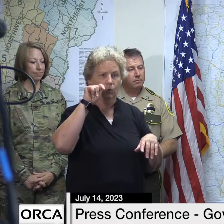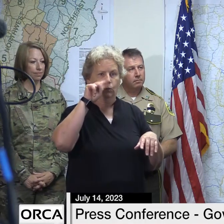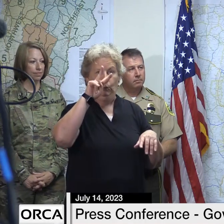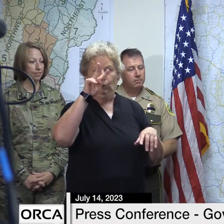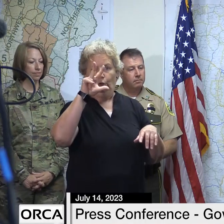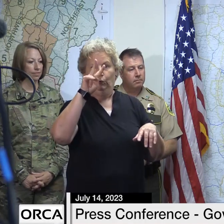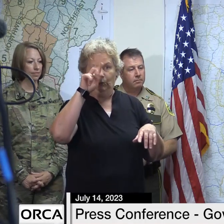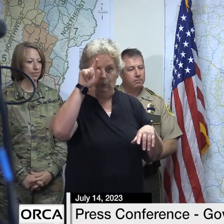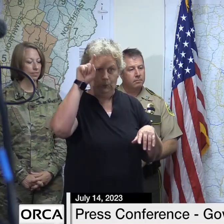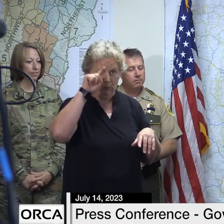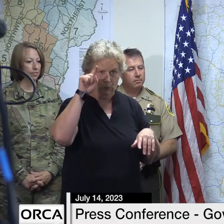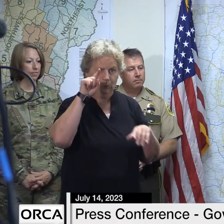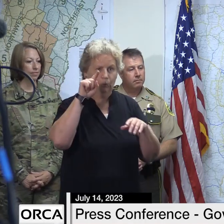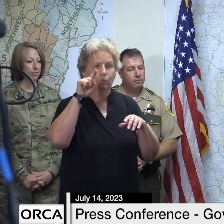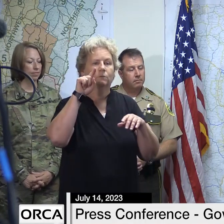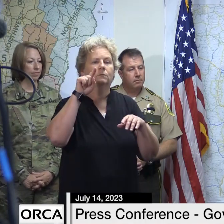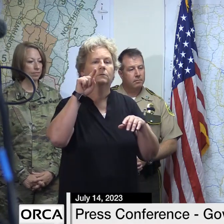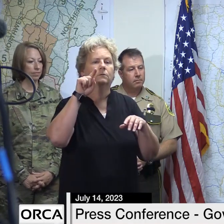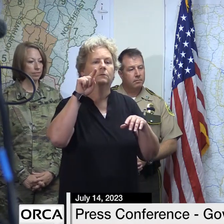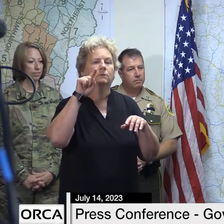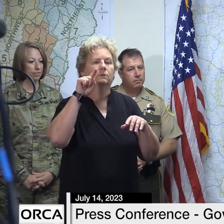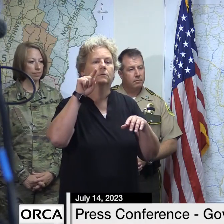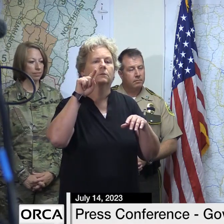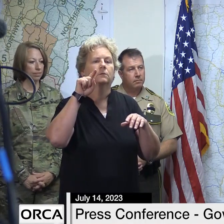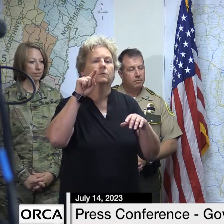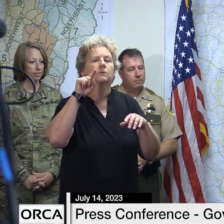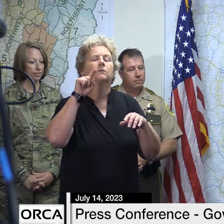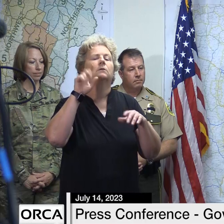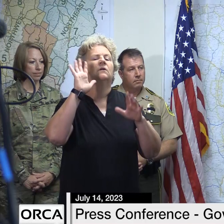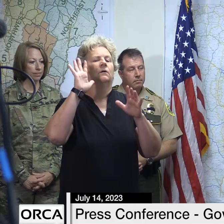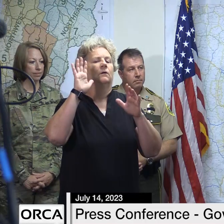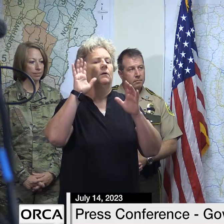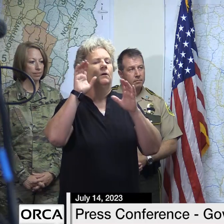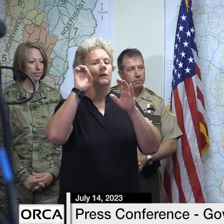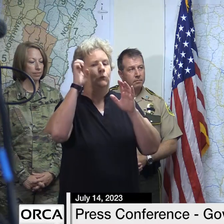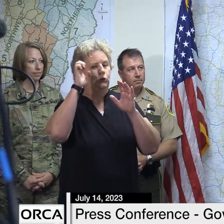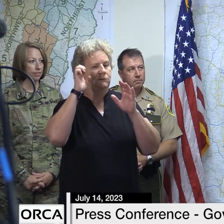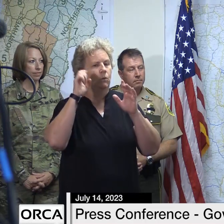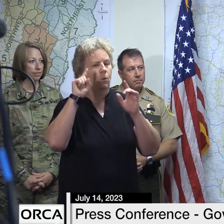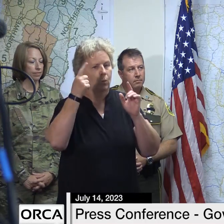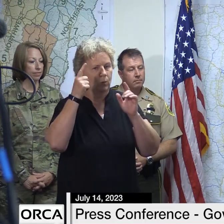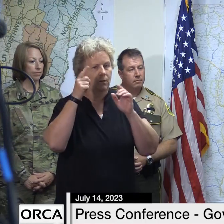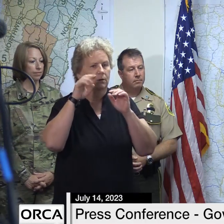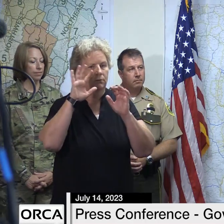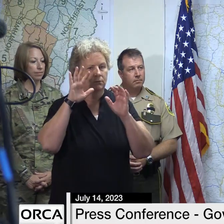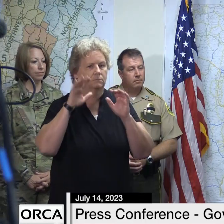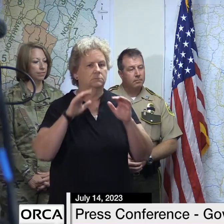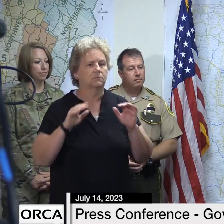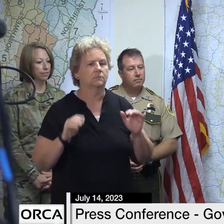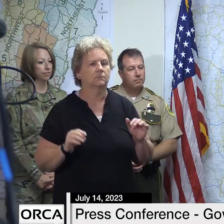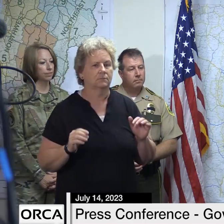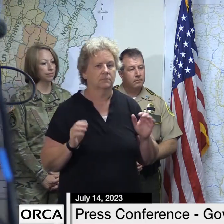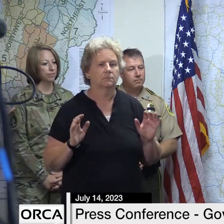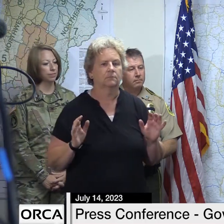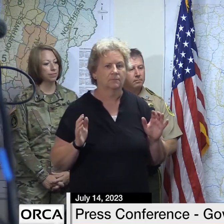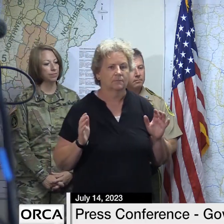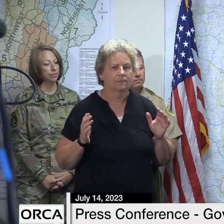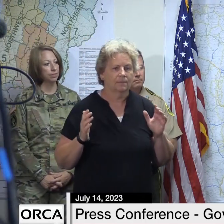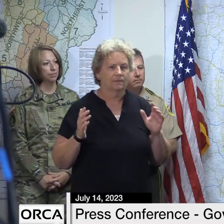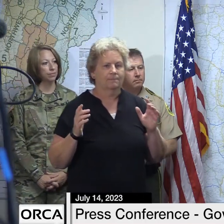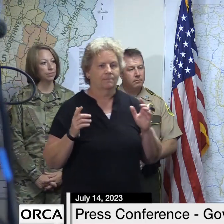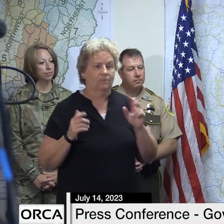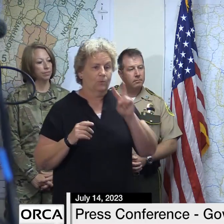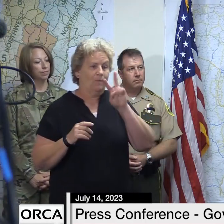and emergency one lane. Now, I remind you, this has all occurred in the last 48 hours. Much of it has been because Mother Nature